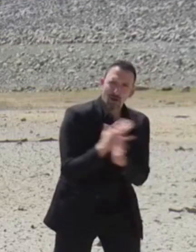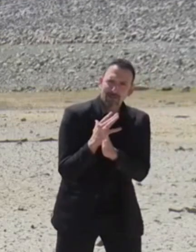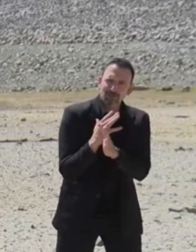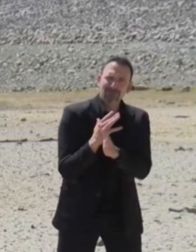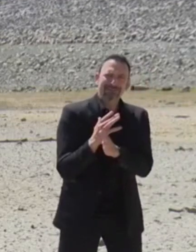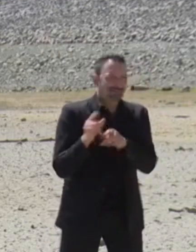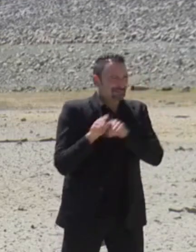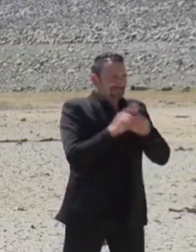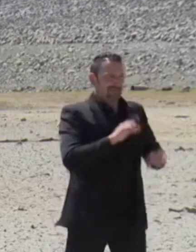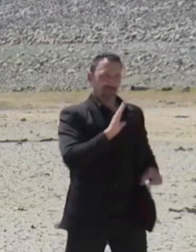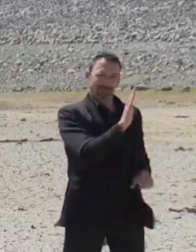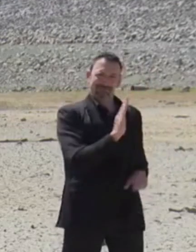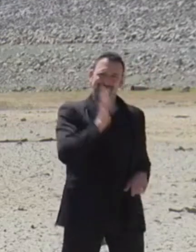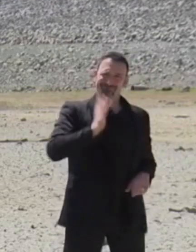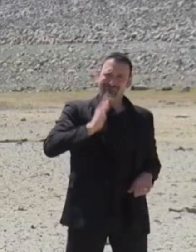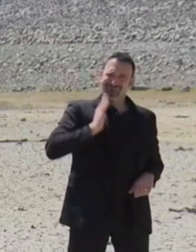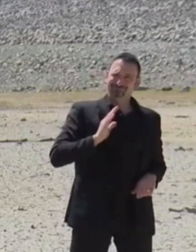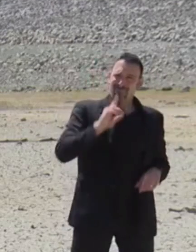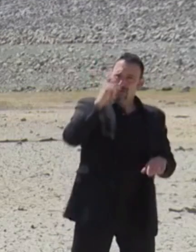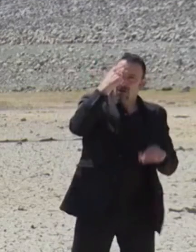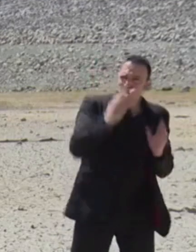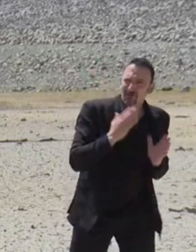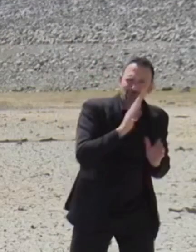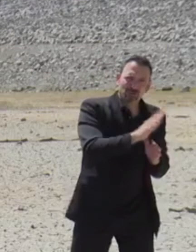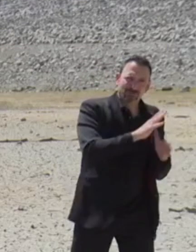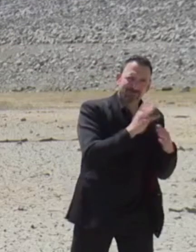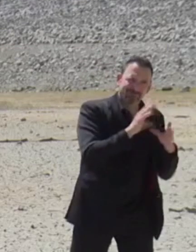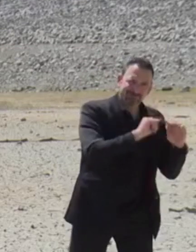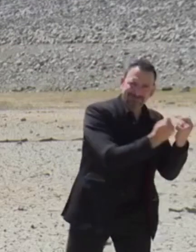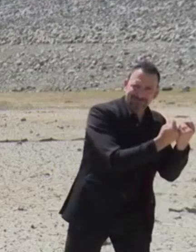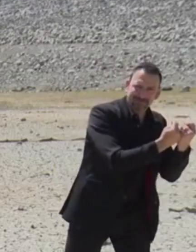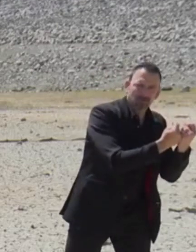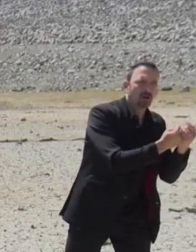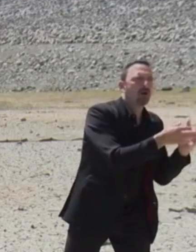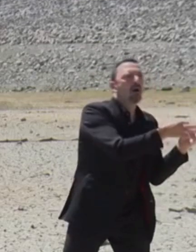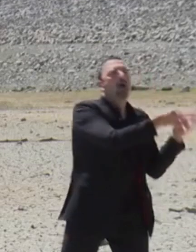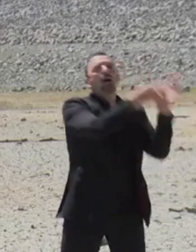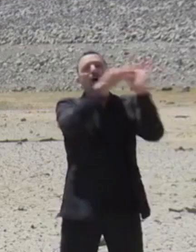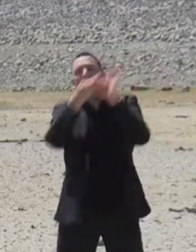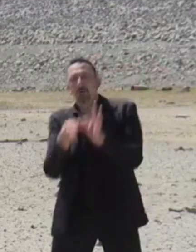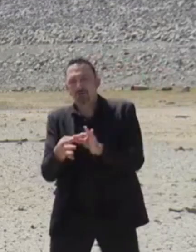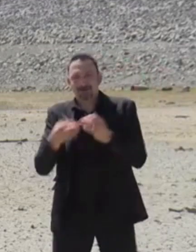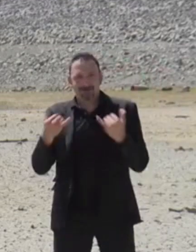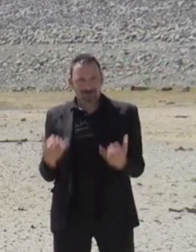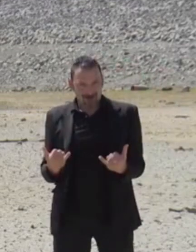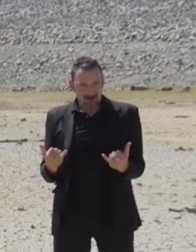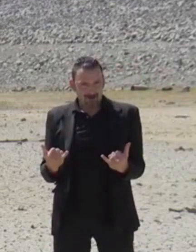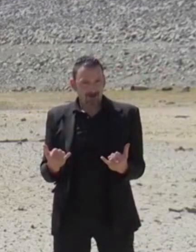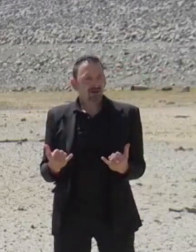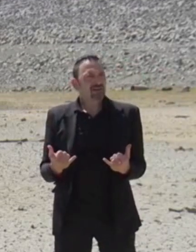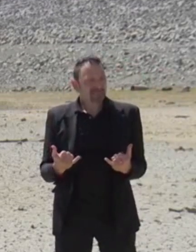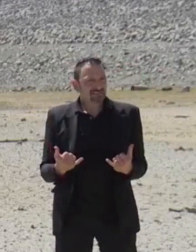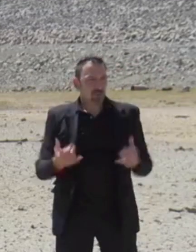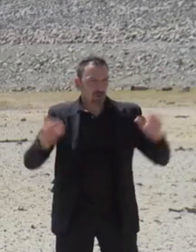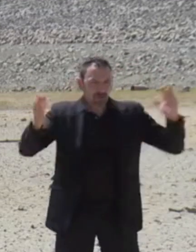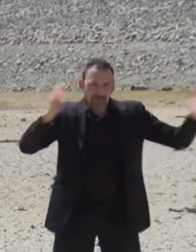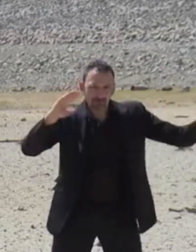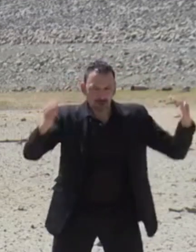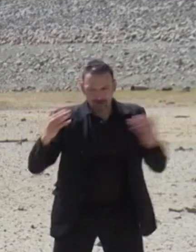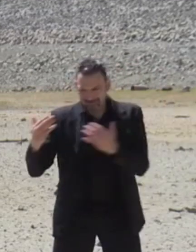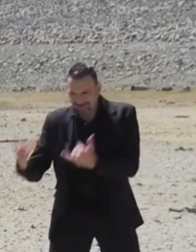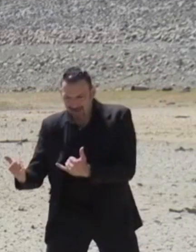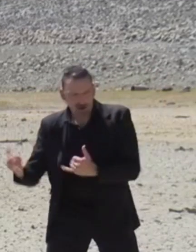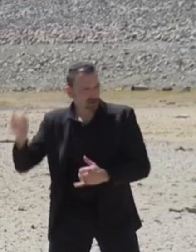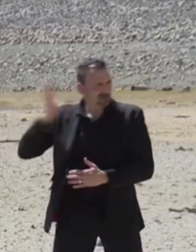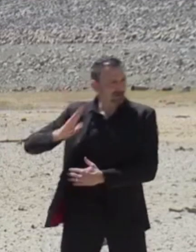of his experience and the experience of the team that was also representing the Brown administration during that last drought, that is here advising us on